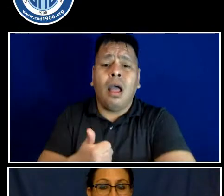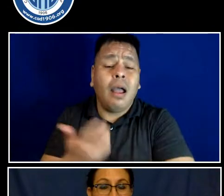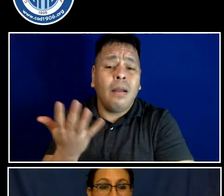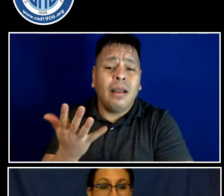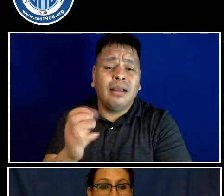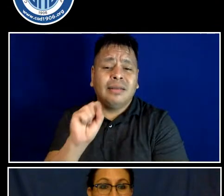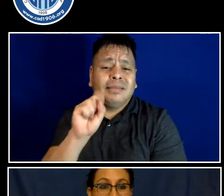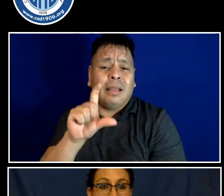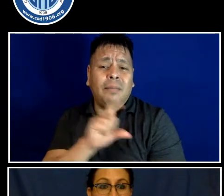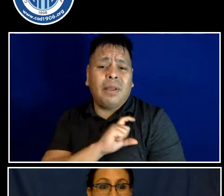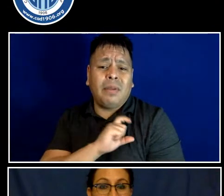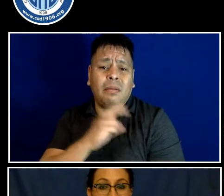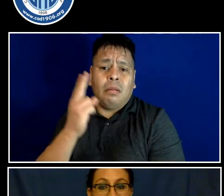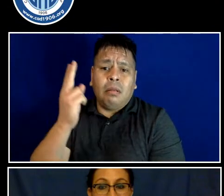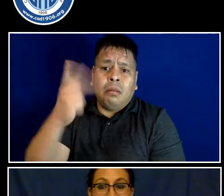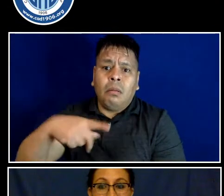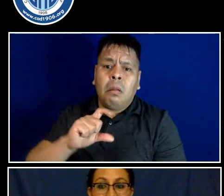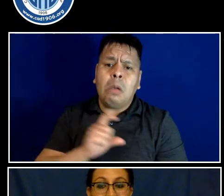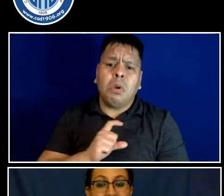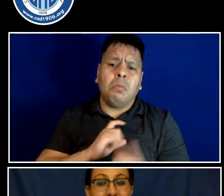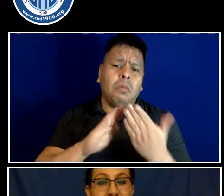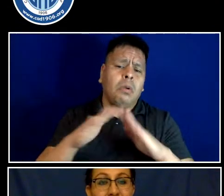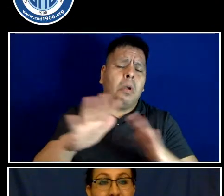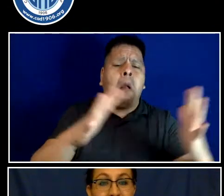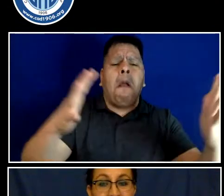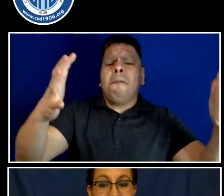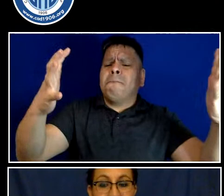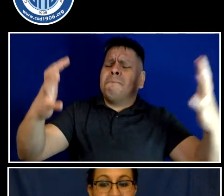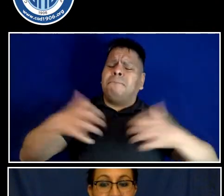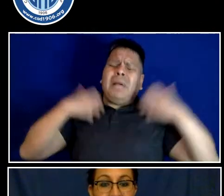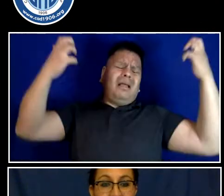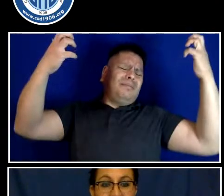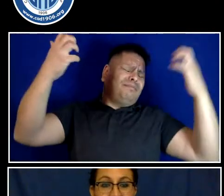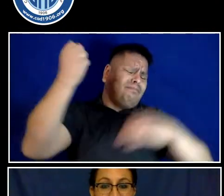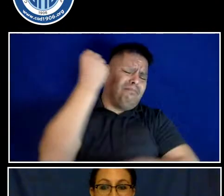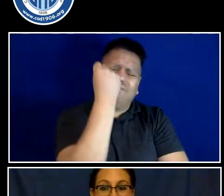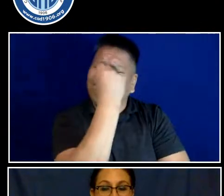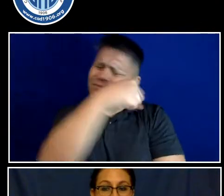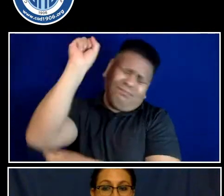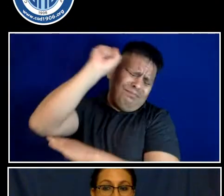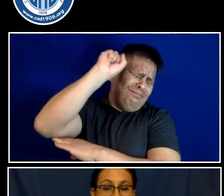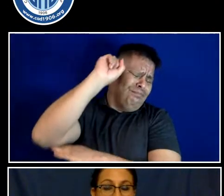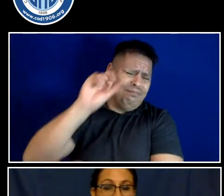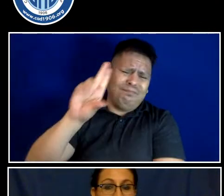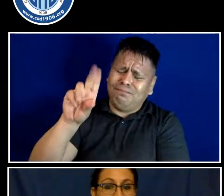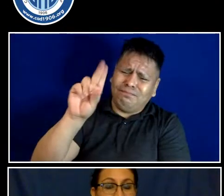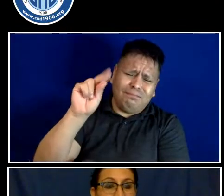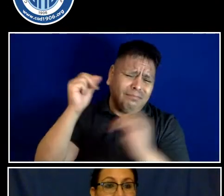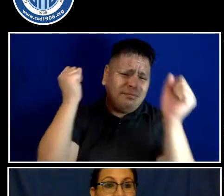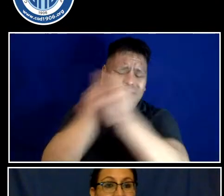happened. And they thought of setting up or establishing a park in that area.